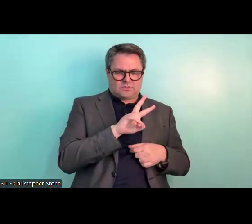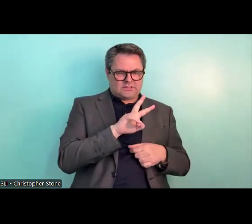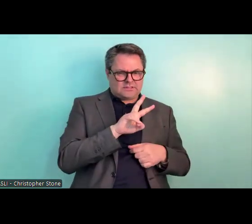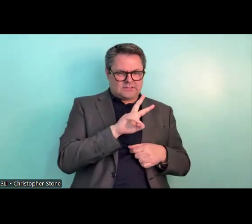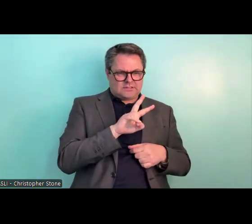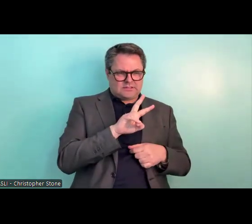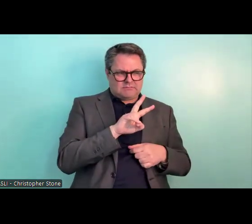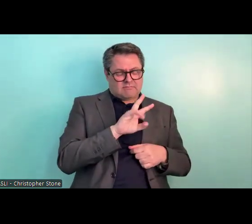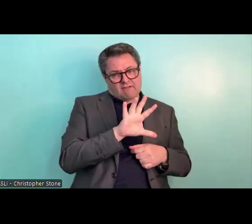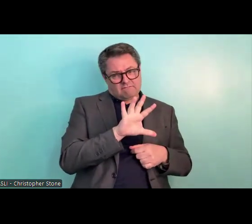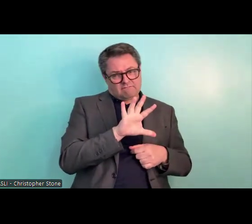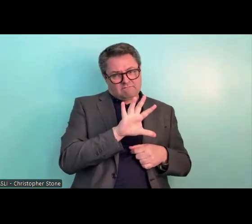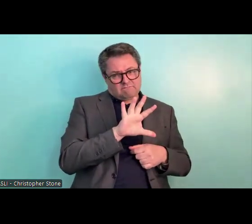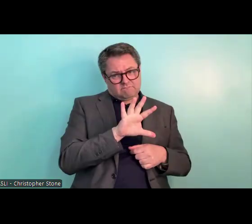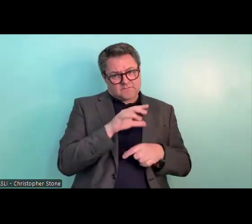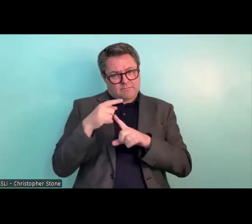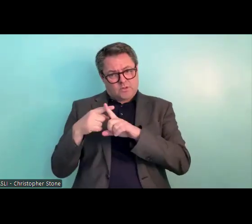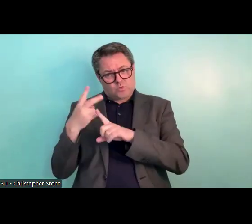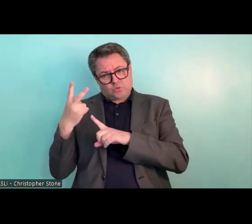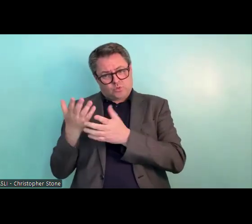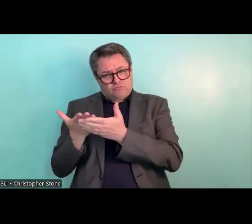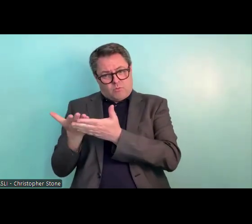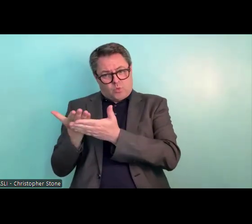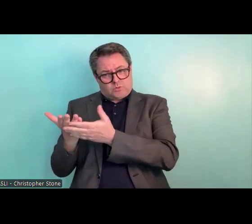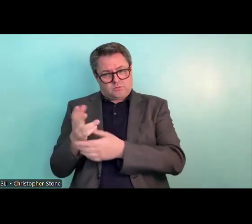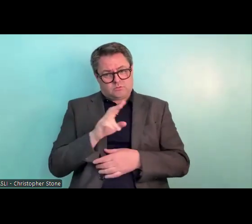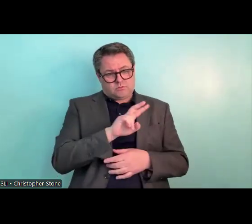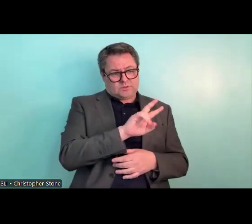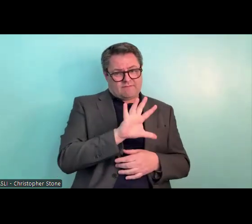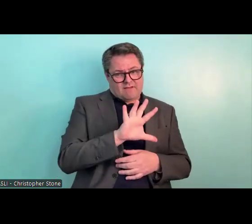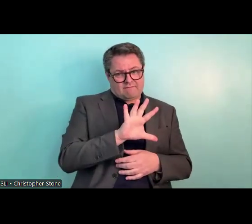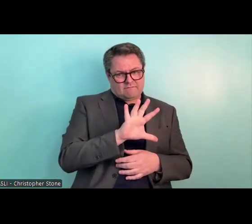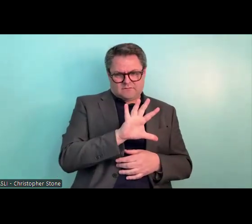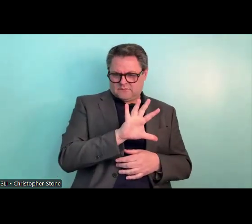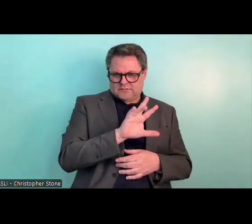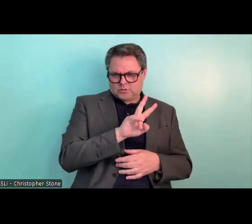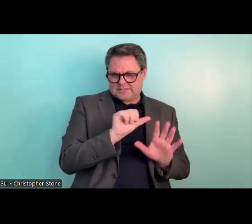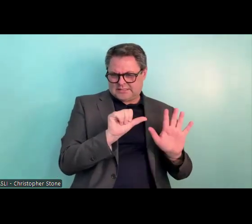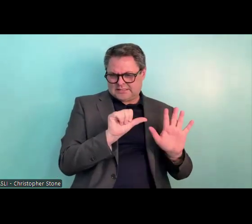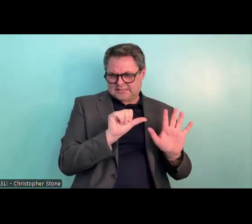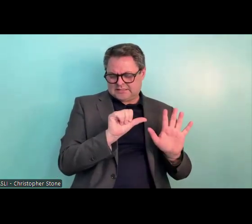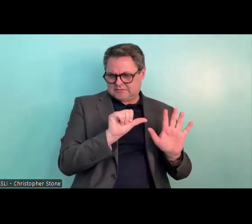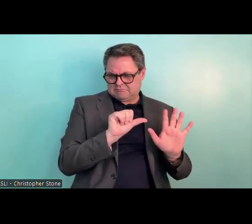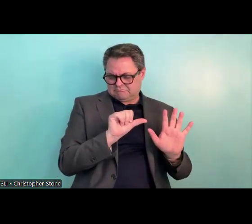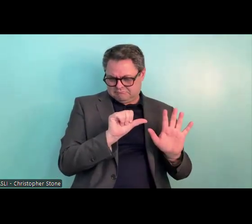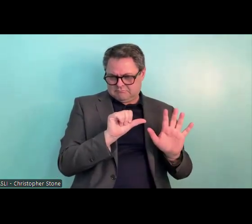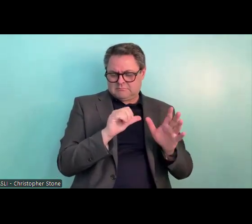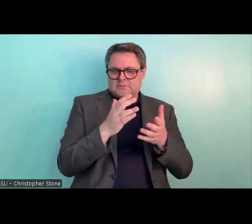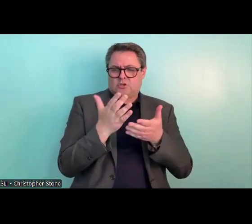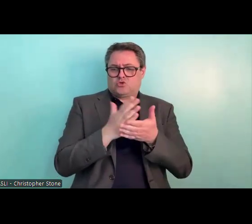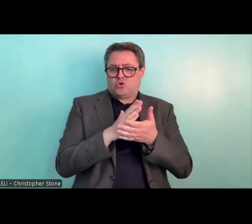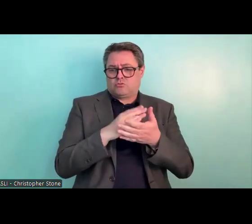We have, I want to say, 25 and 2 proposed new members,